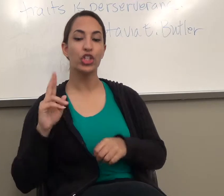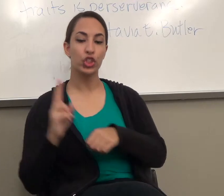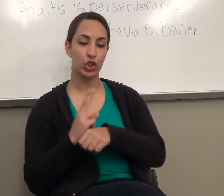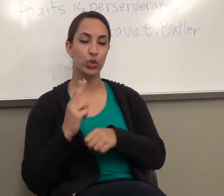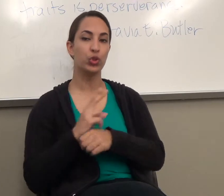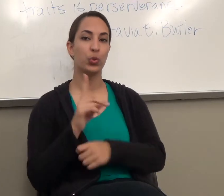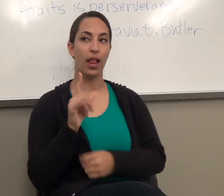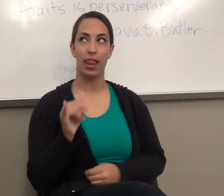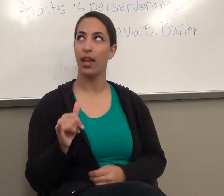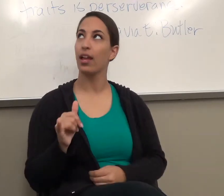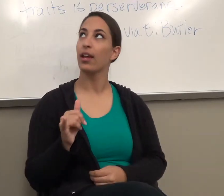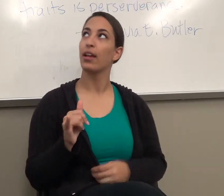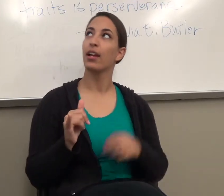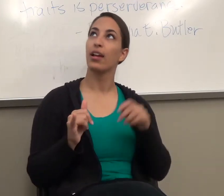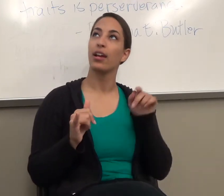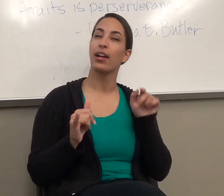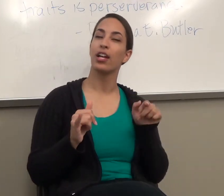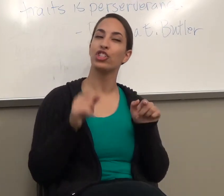usually, what should that be?